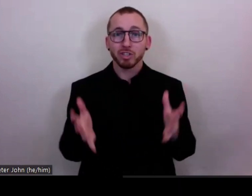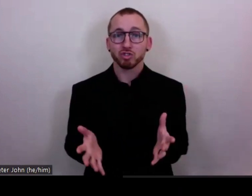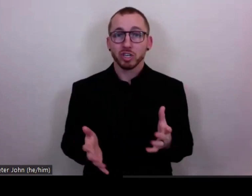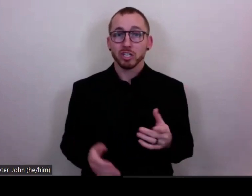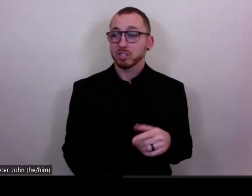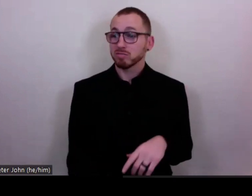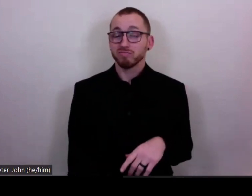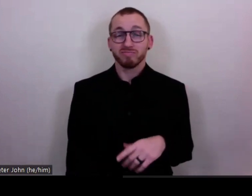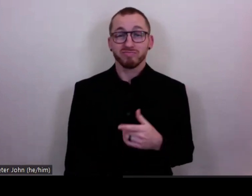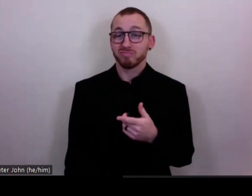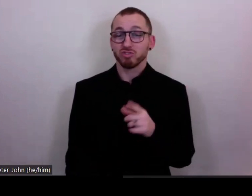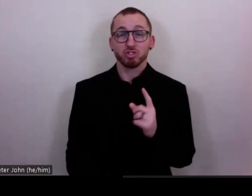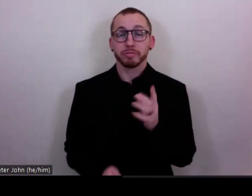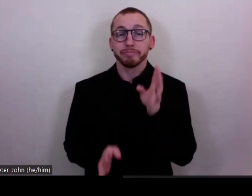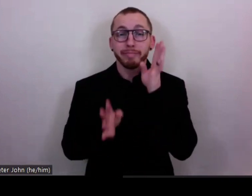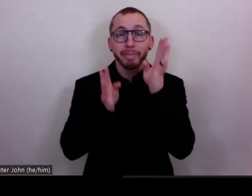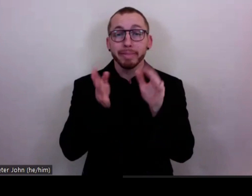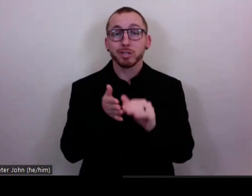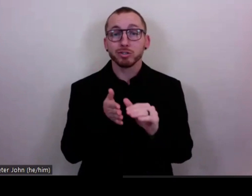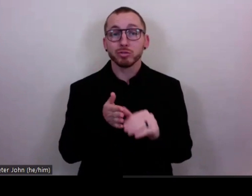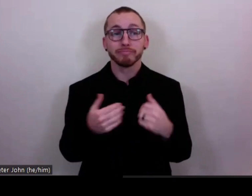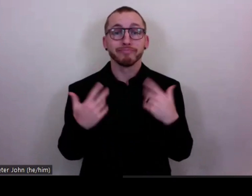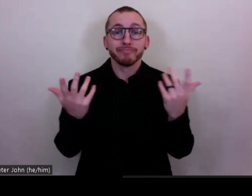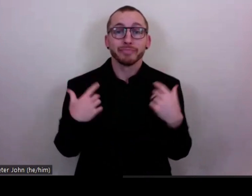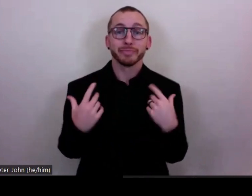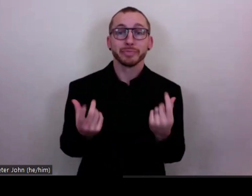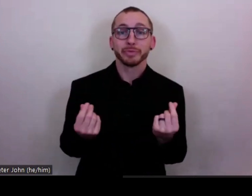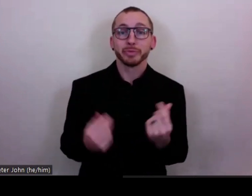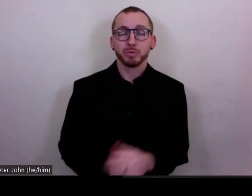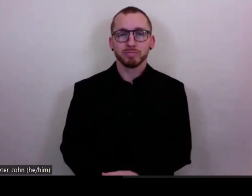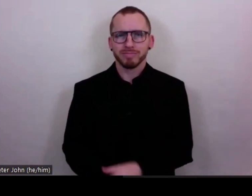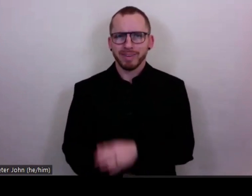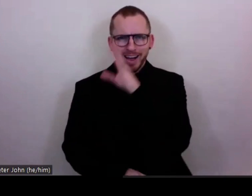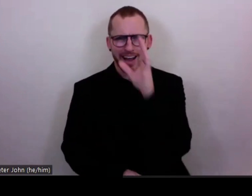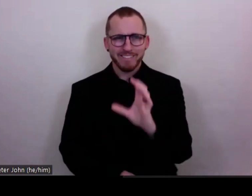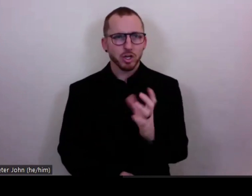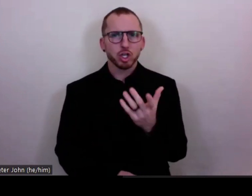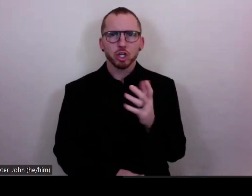me excuses. They don't ever look for